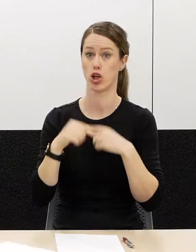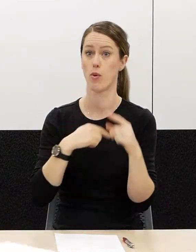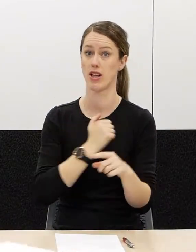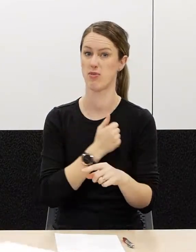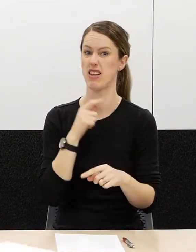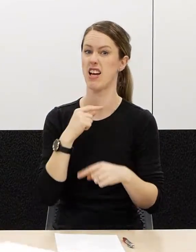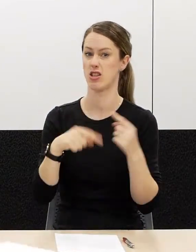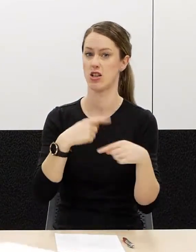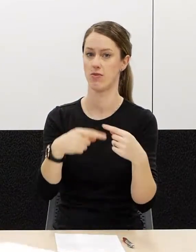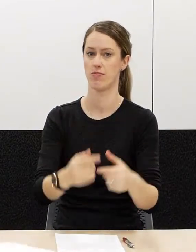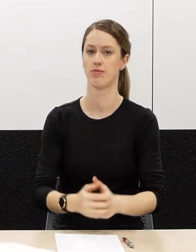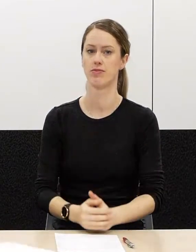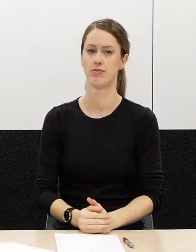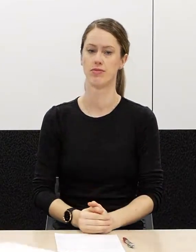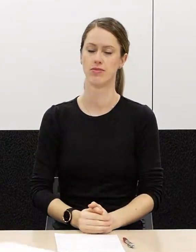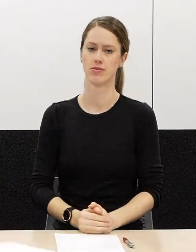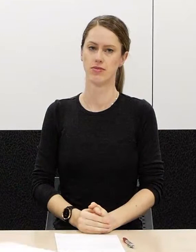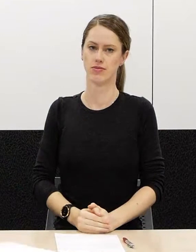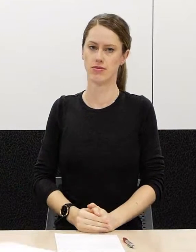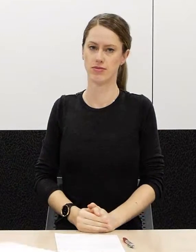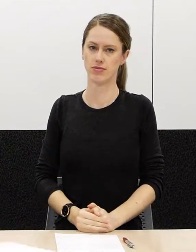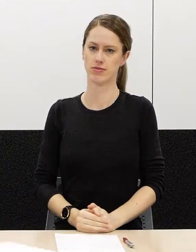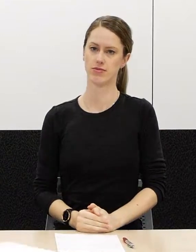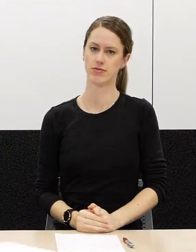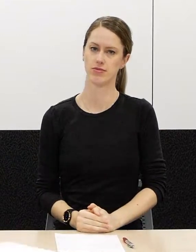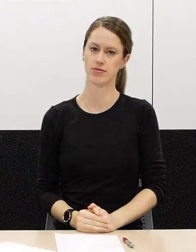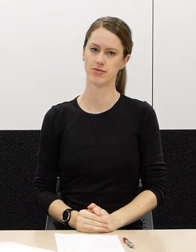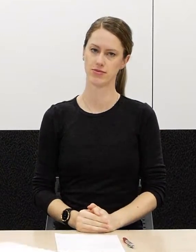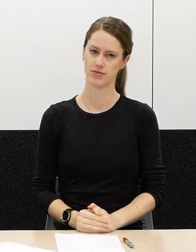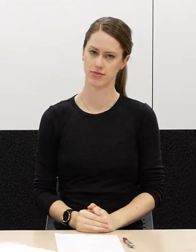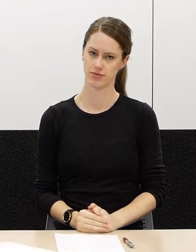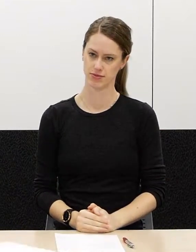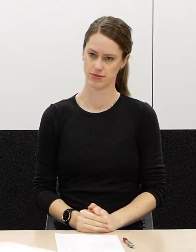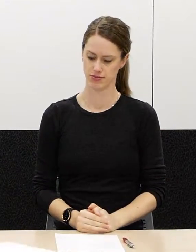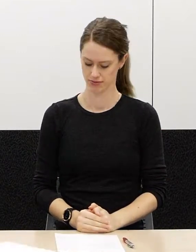that to continue. Absolutely.